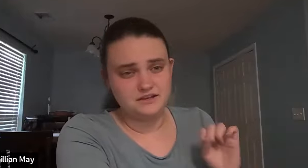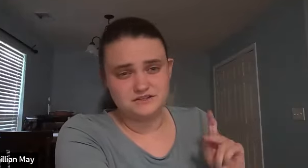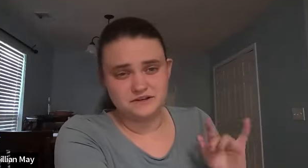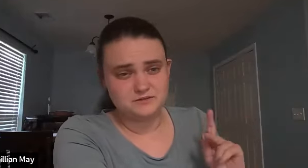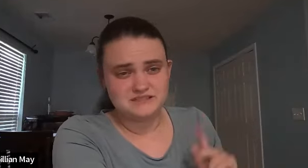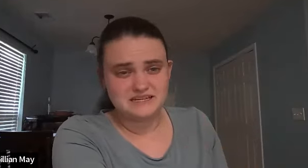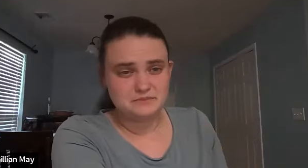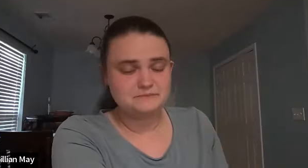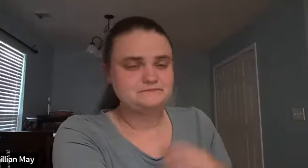usually fingerspell skip.